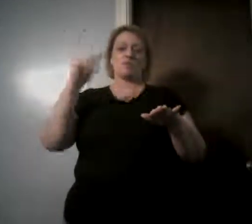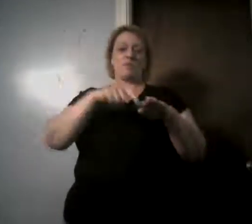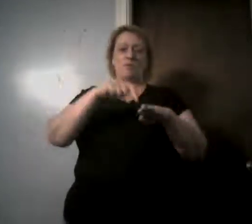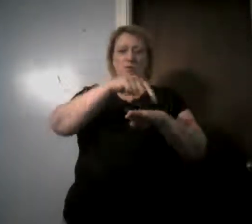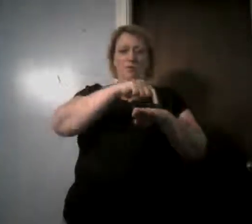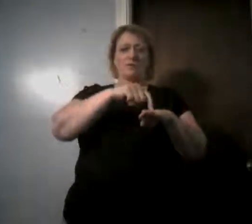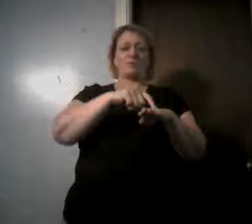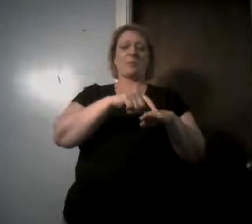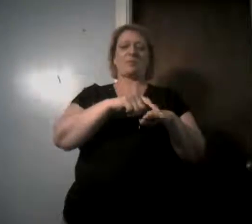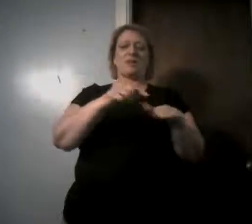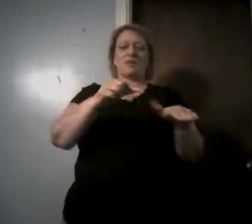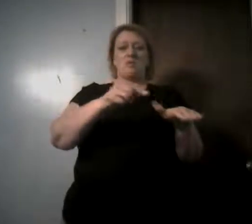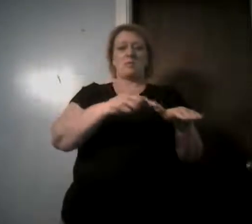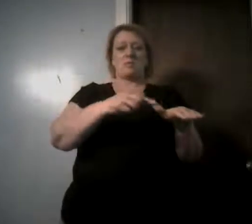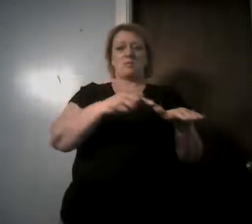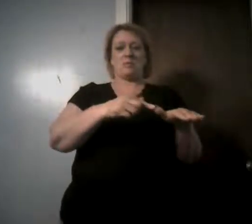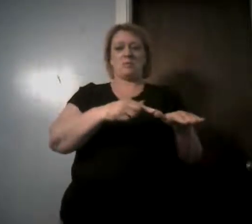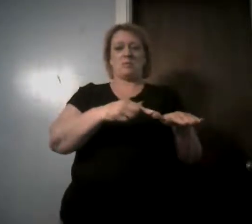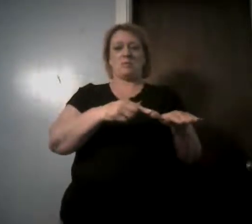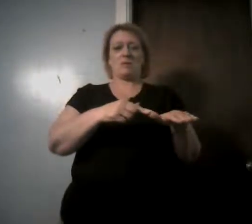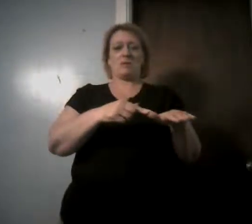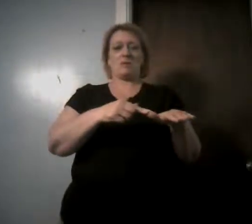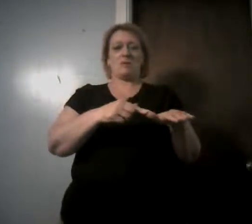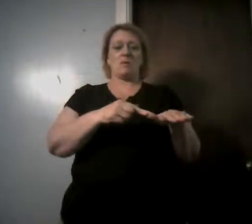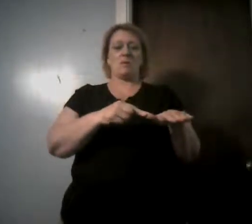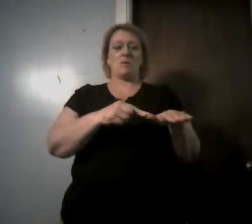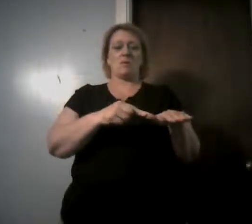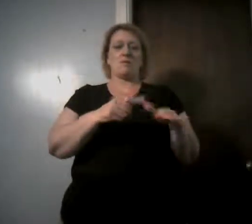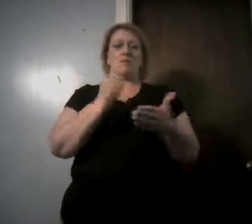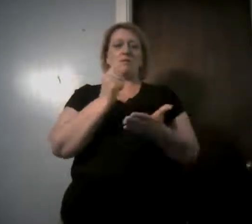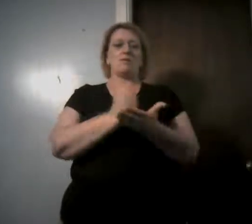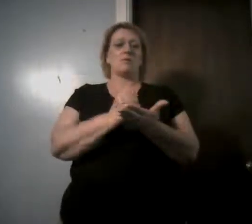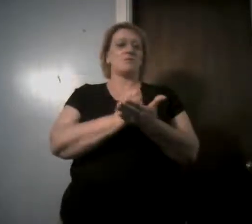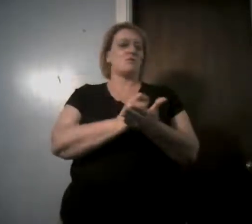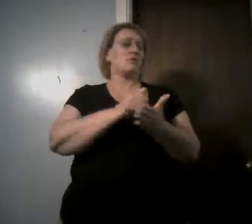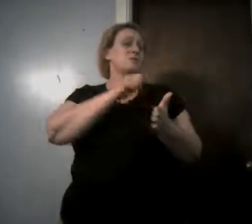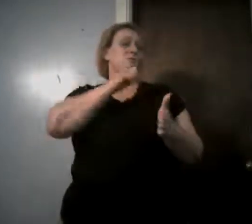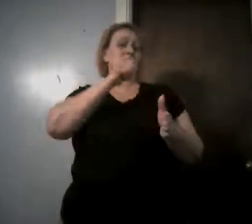If not treated, it can harm the joints, tendons, and other tissues. It is most common in men.